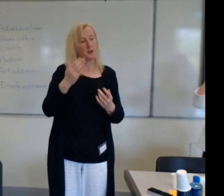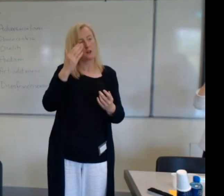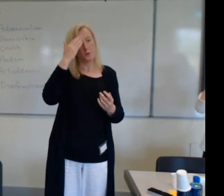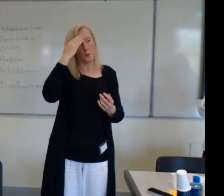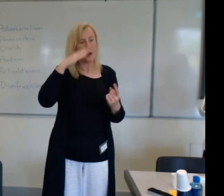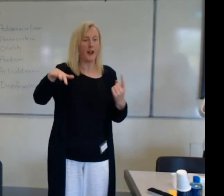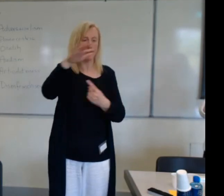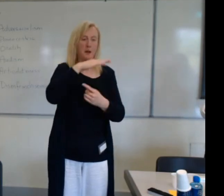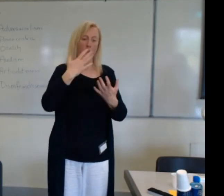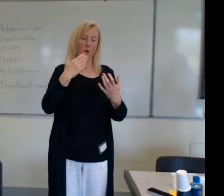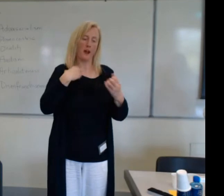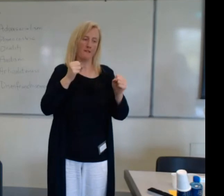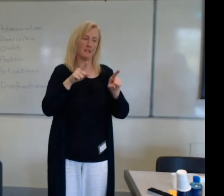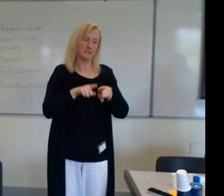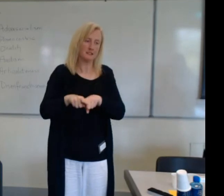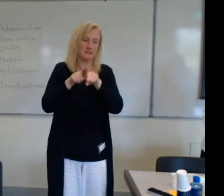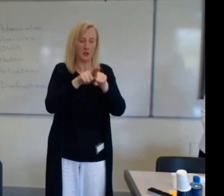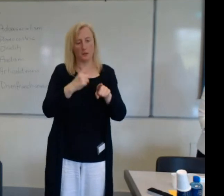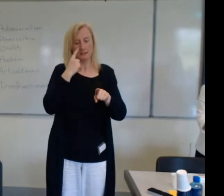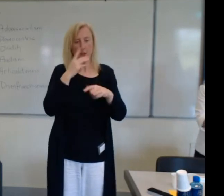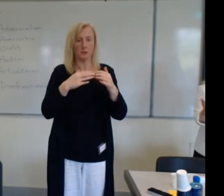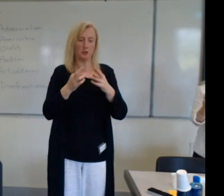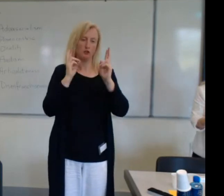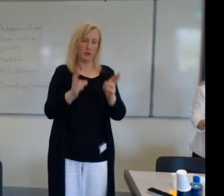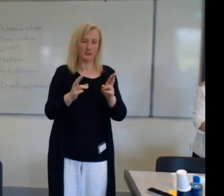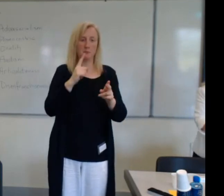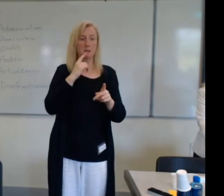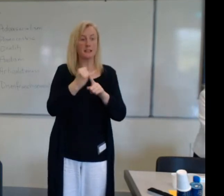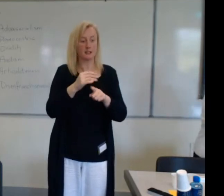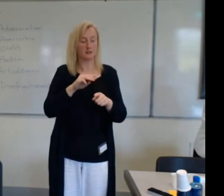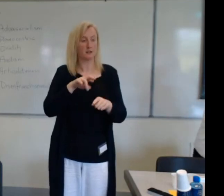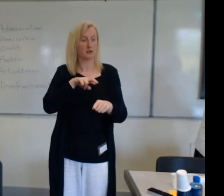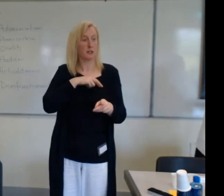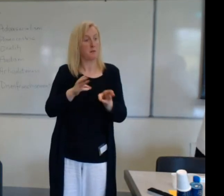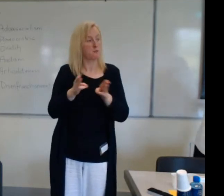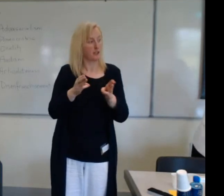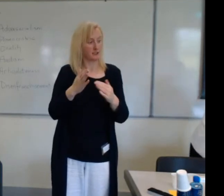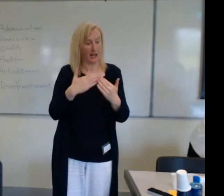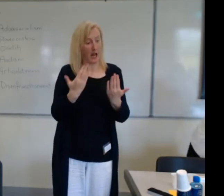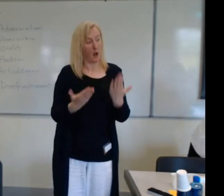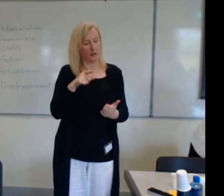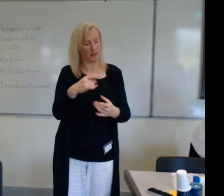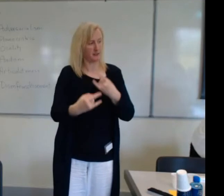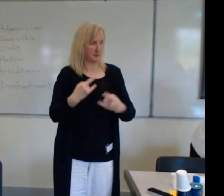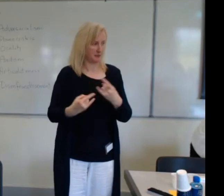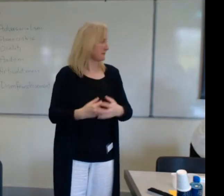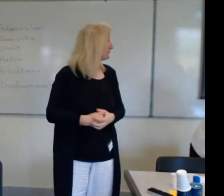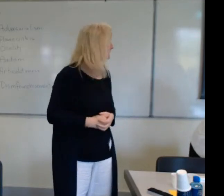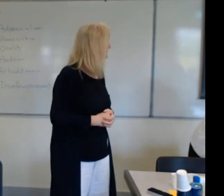everybody's on the same page and wants to see the right thing being done, but then how do you make sure that actually is happening in real terms? Okay,